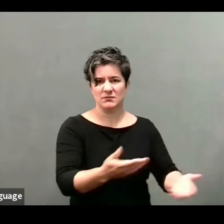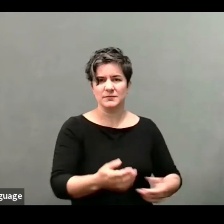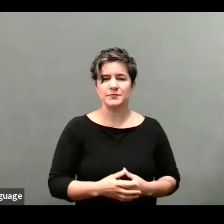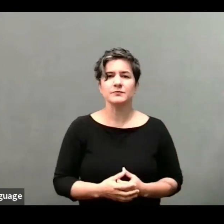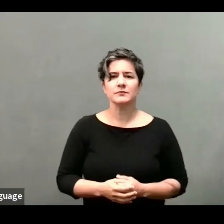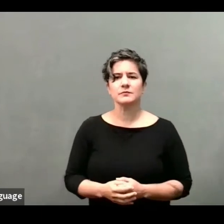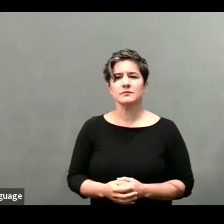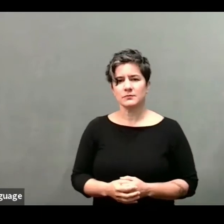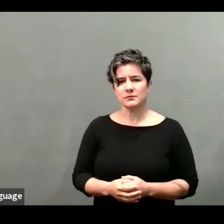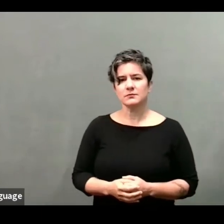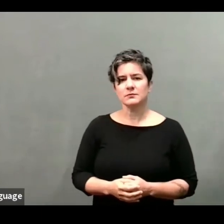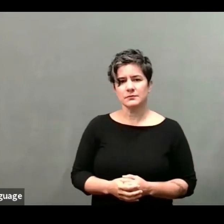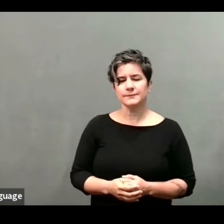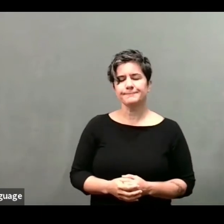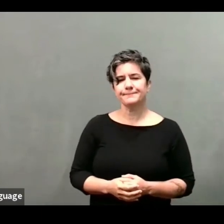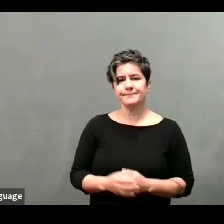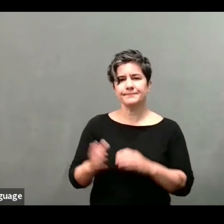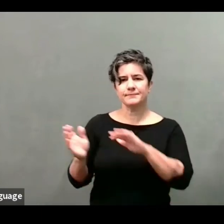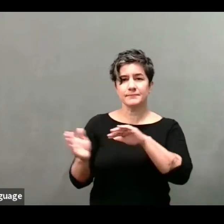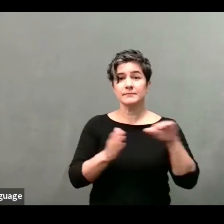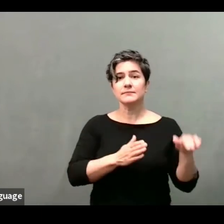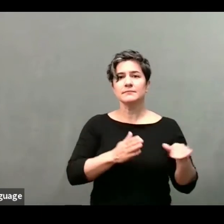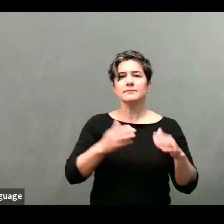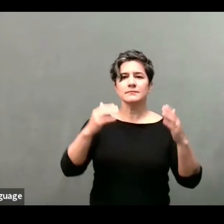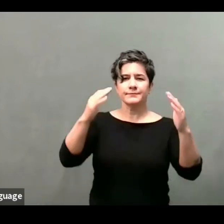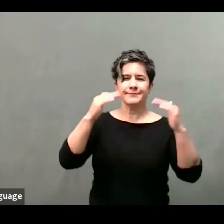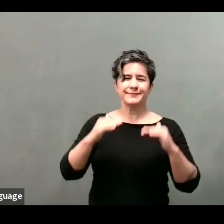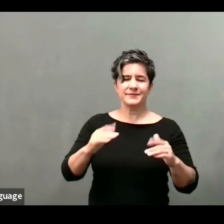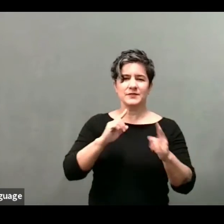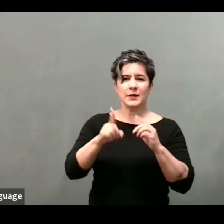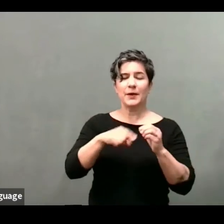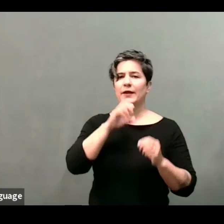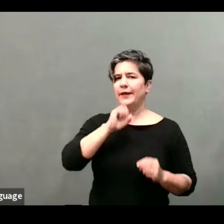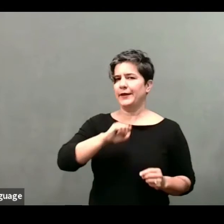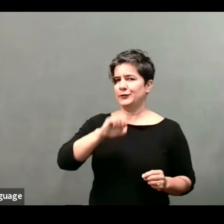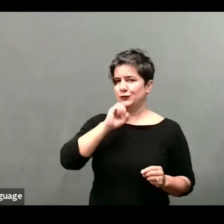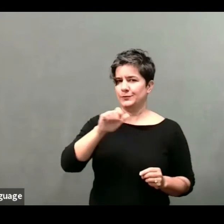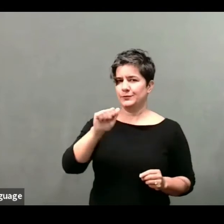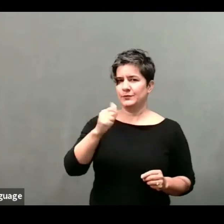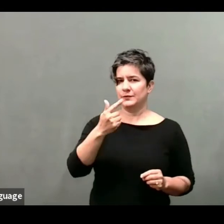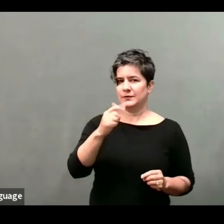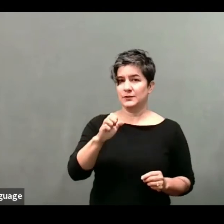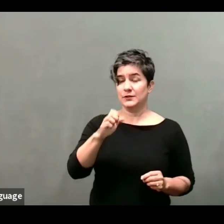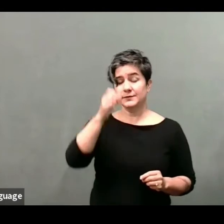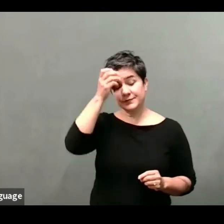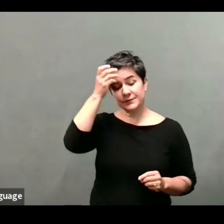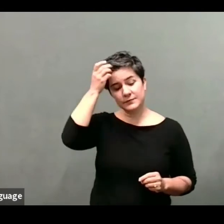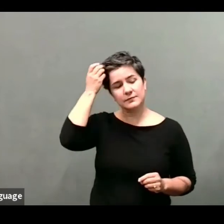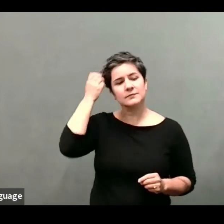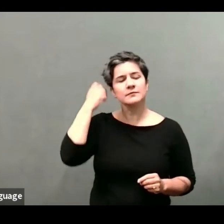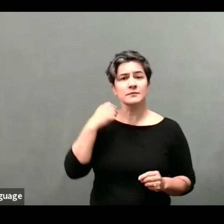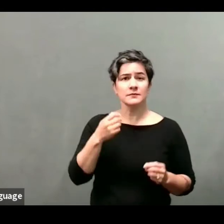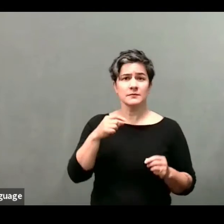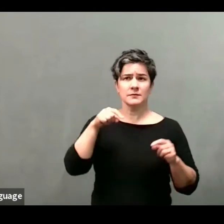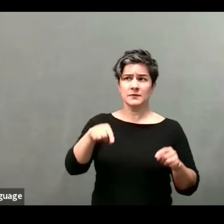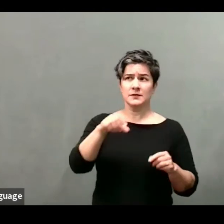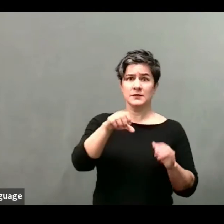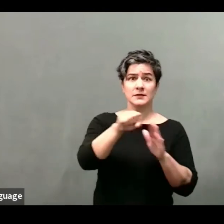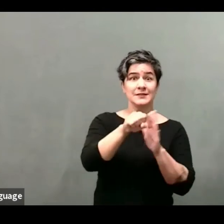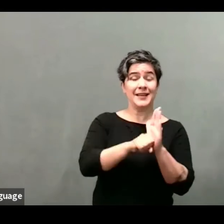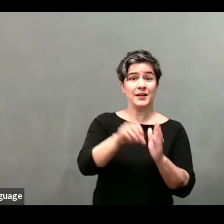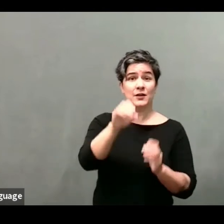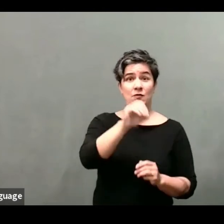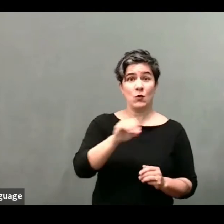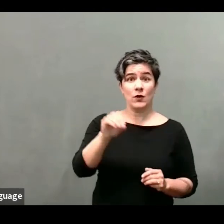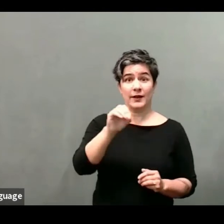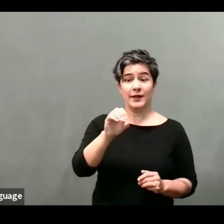A few notes also about age that I just want to touch on. The vast majority of our SANEs in the state of